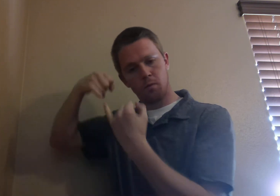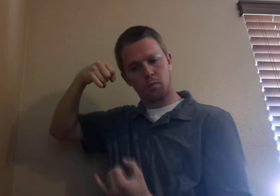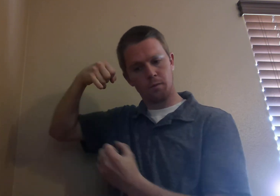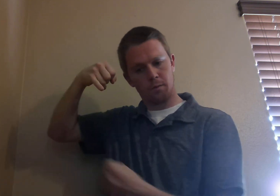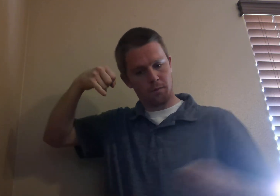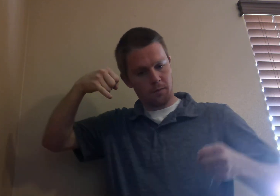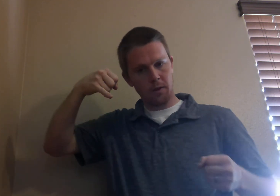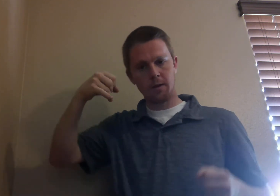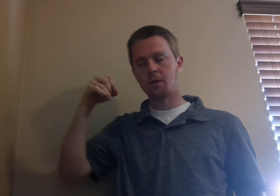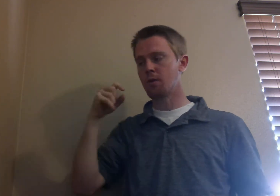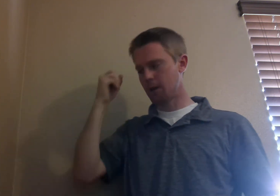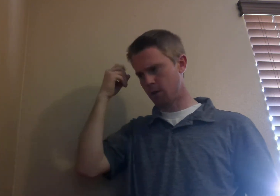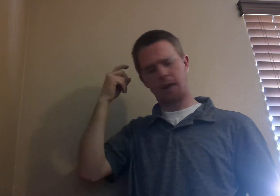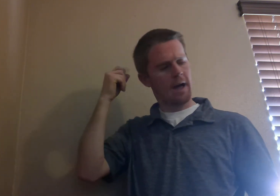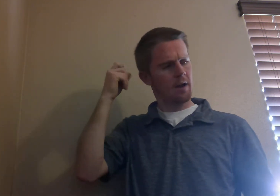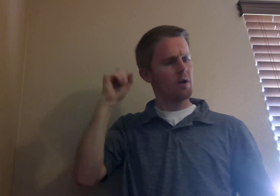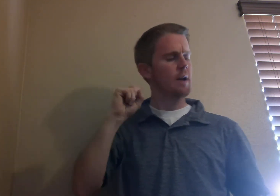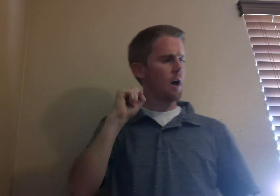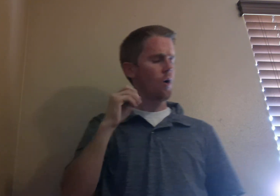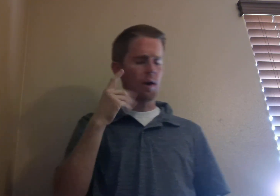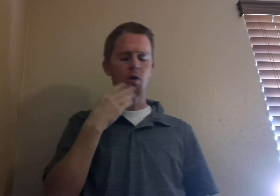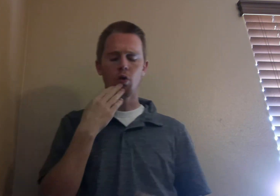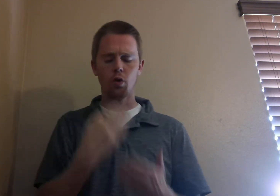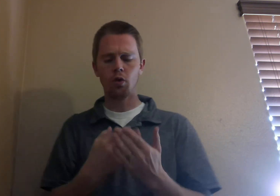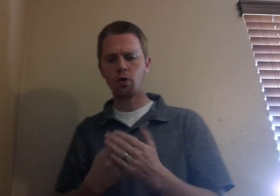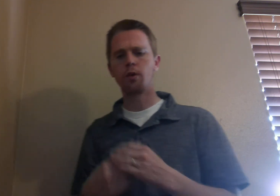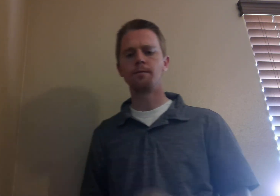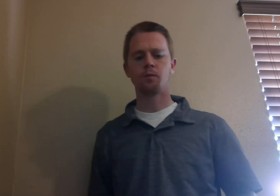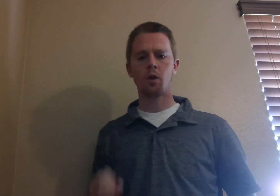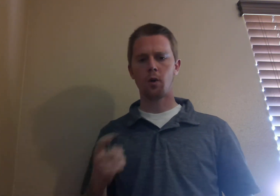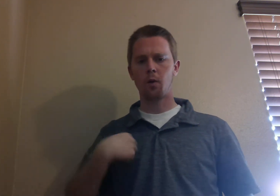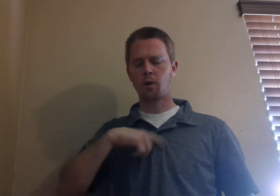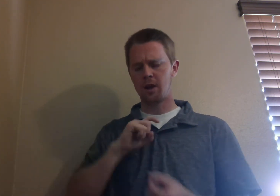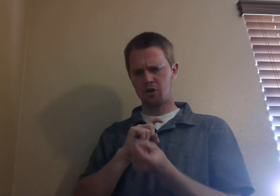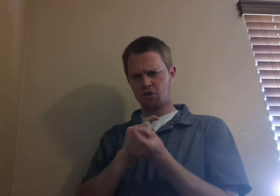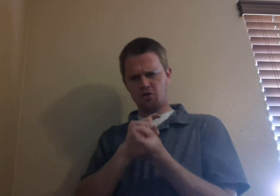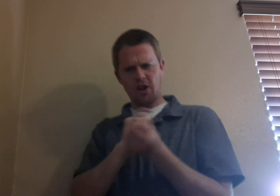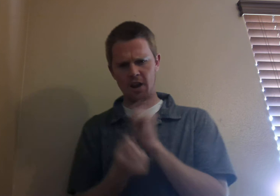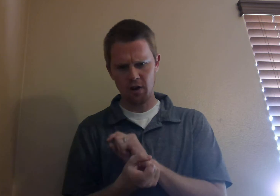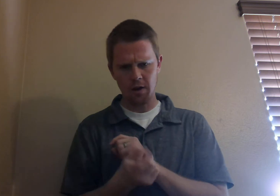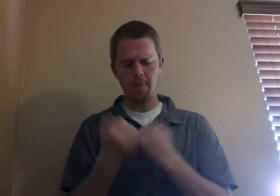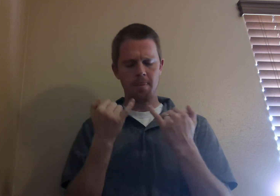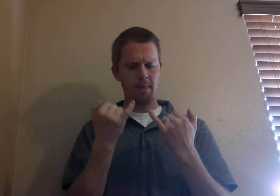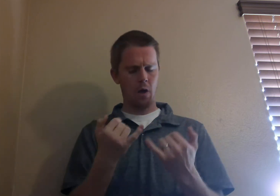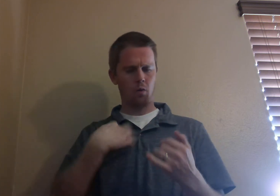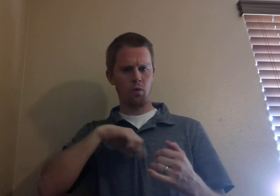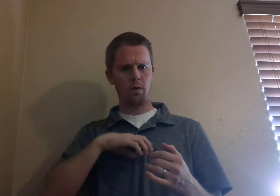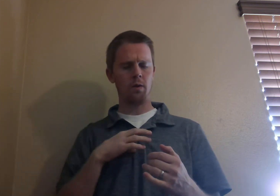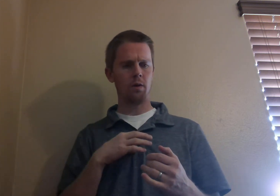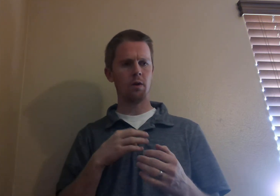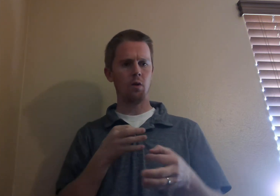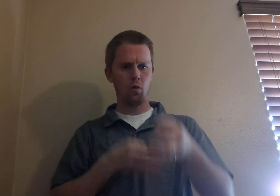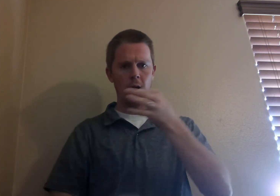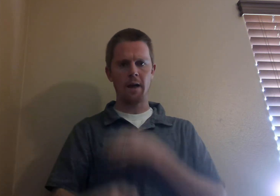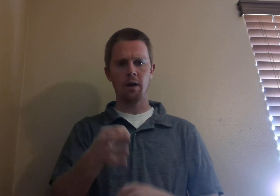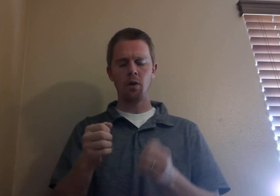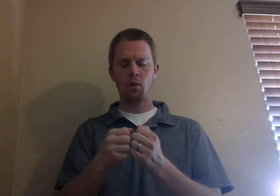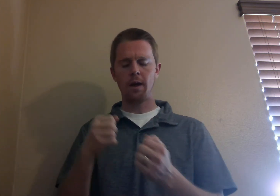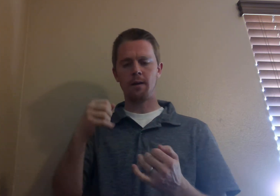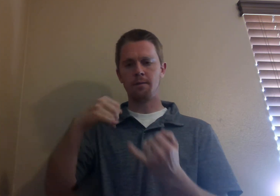sir. Okay, very good. I was hoping it would make sense. So we're going to change it up just a little bit. Okay, so now what I'm going to do is I'm going to replace this pendulum